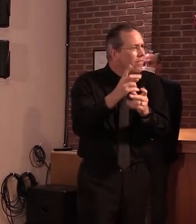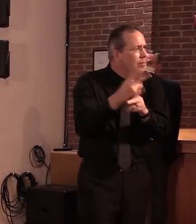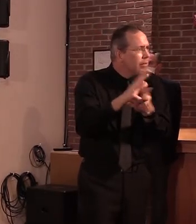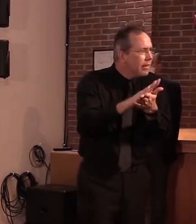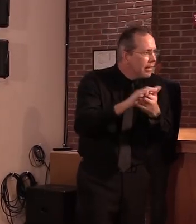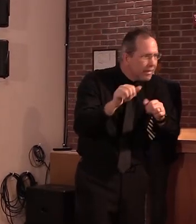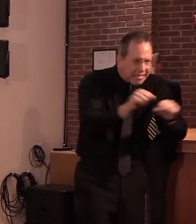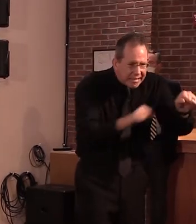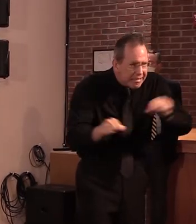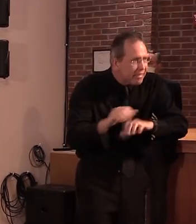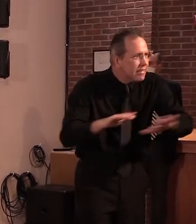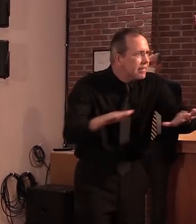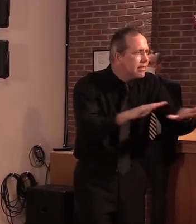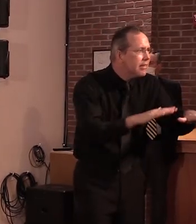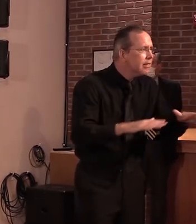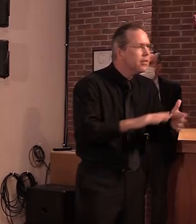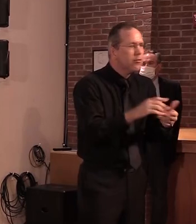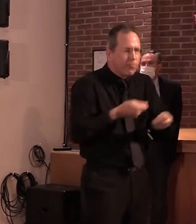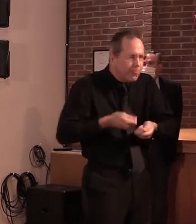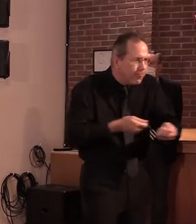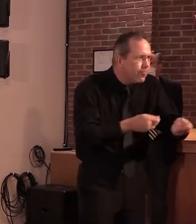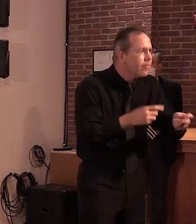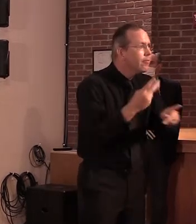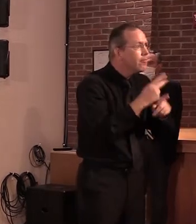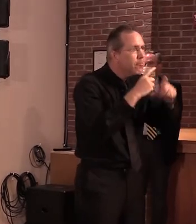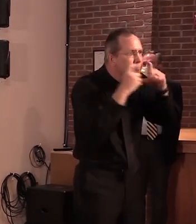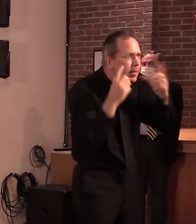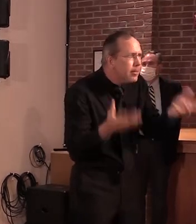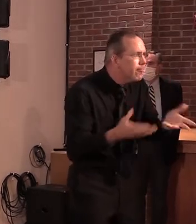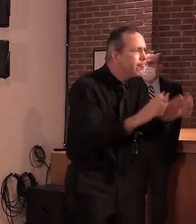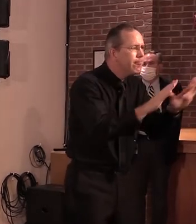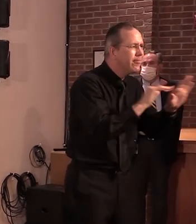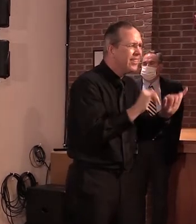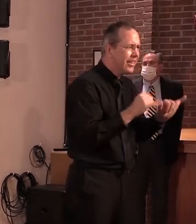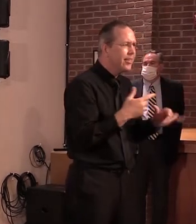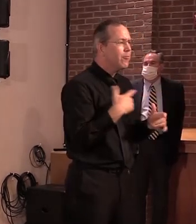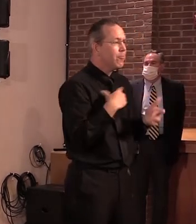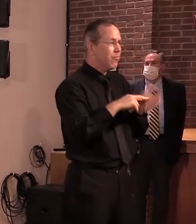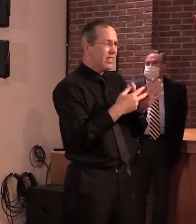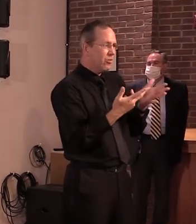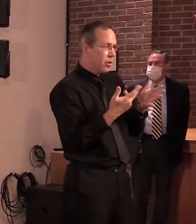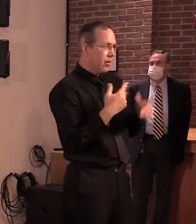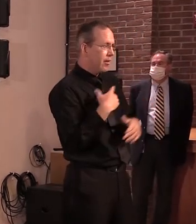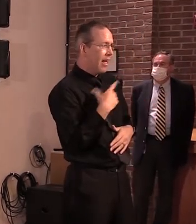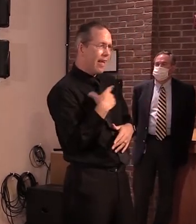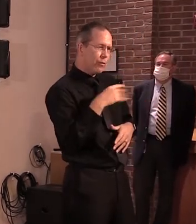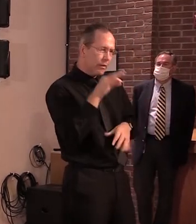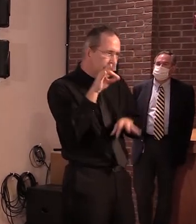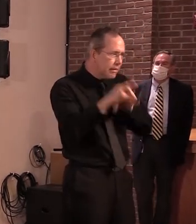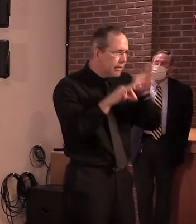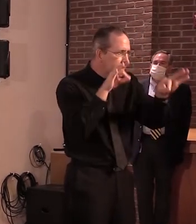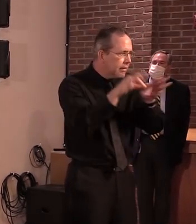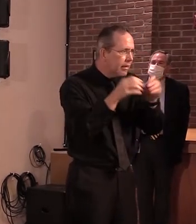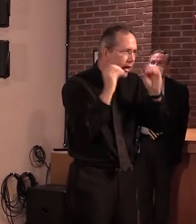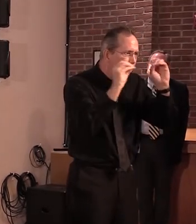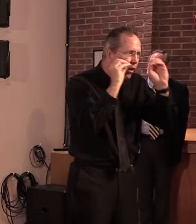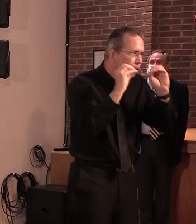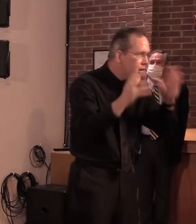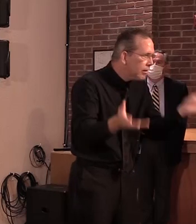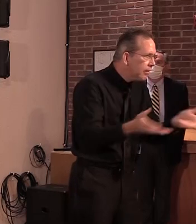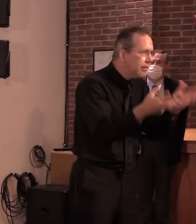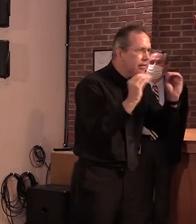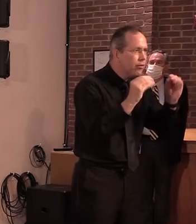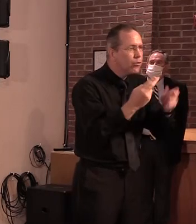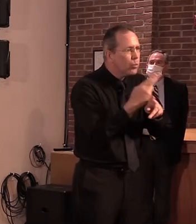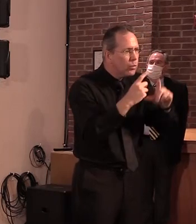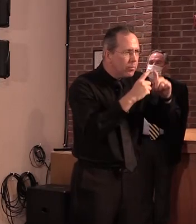rates low. That means all the stuff that we've been talking about, wearing a mask, keeping physically distant, and staying home